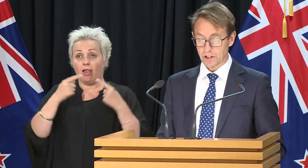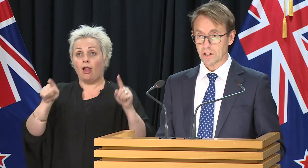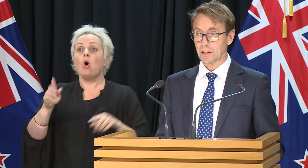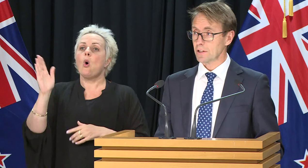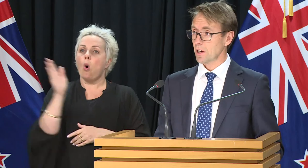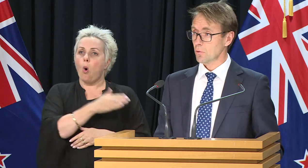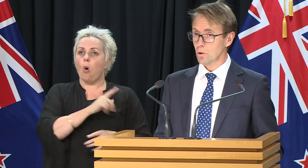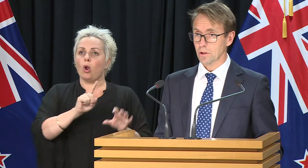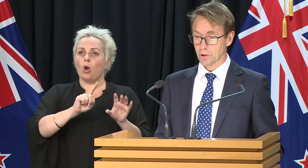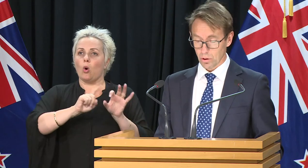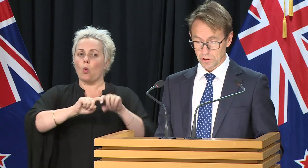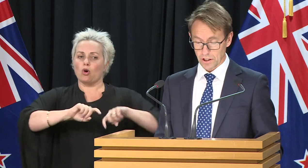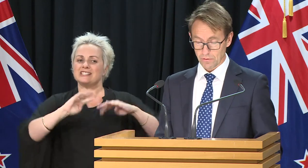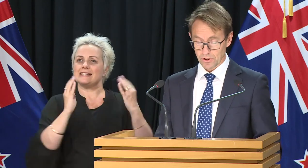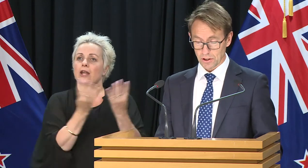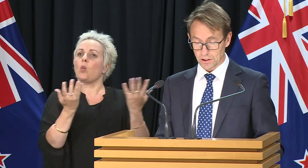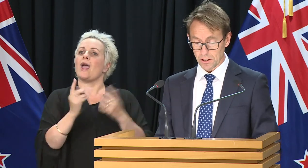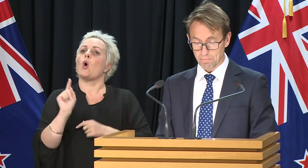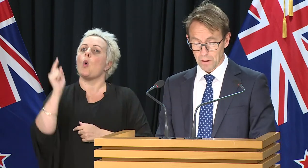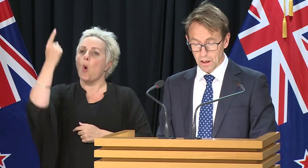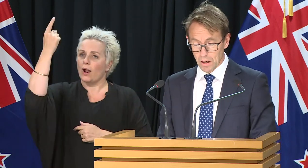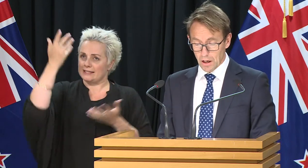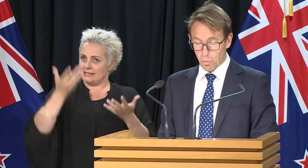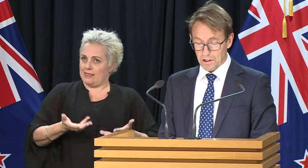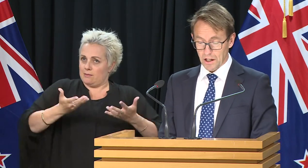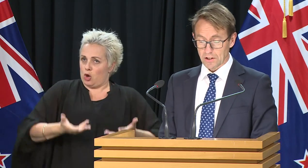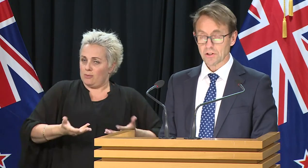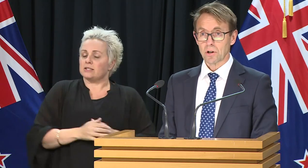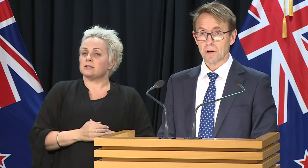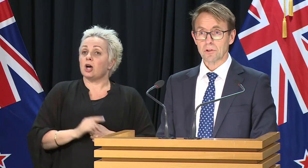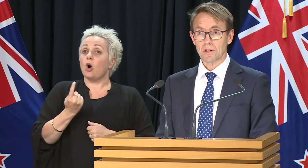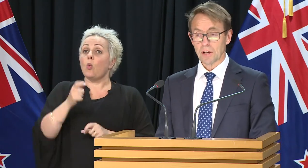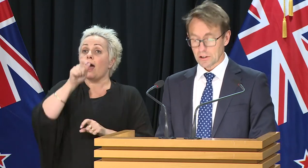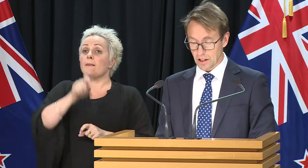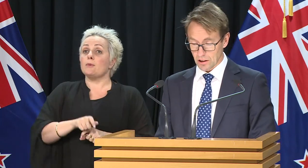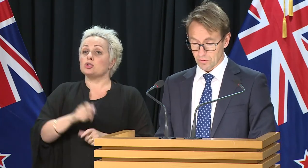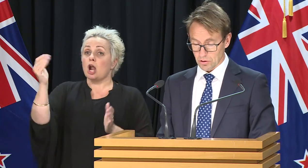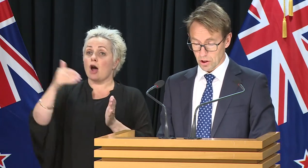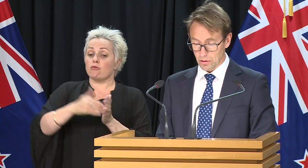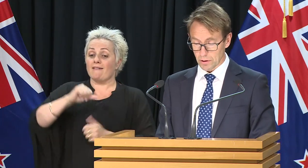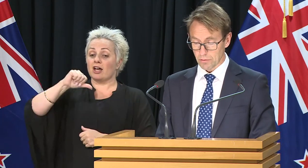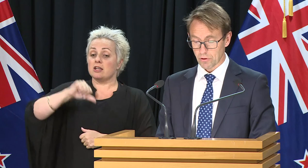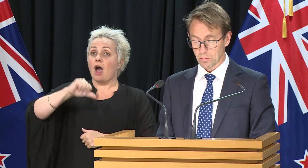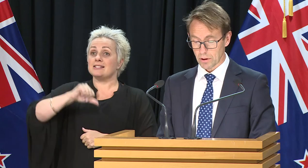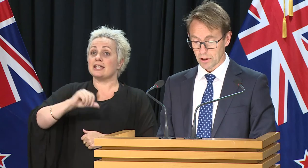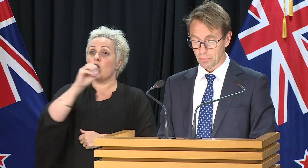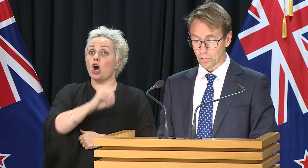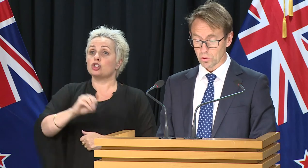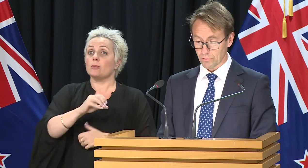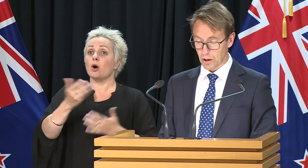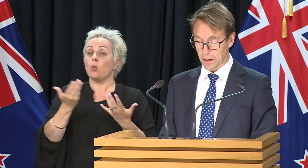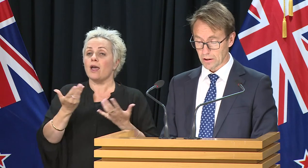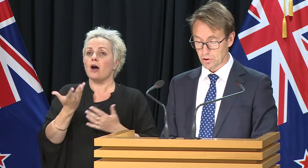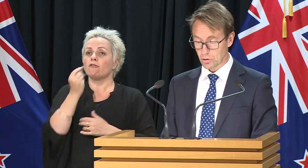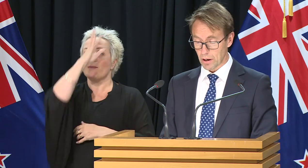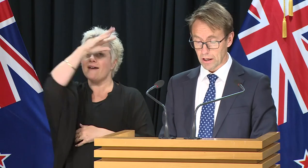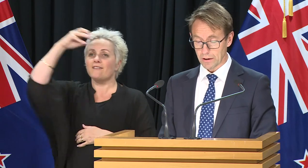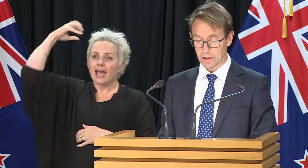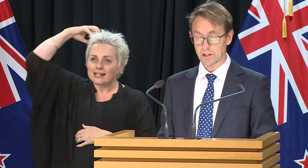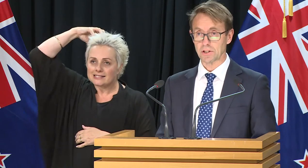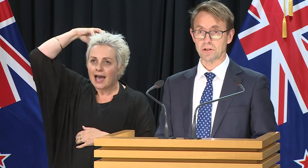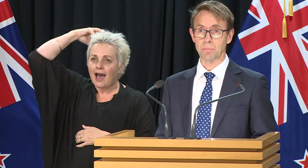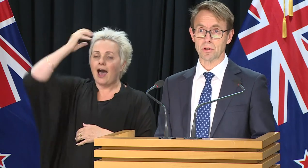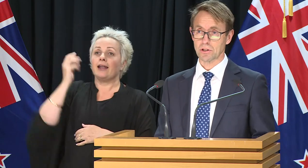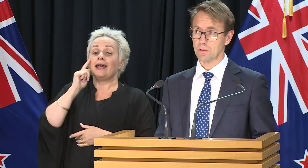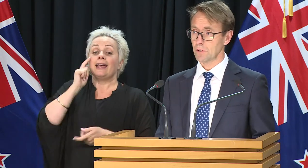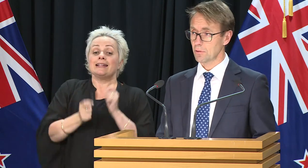are in quarantine at our Auckland quarantine facility. One case arrived on the 19th of October from Kabul via Dubai